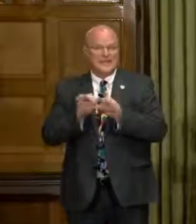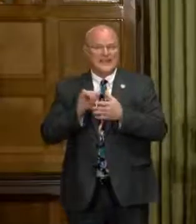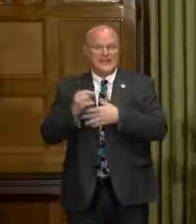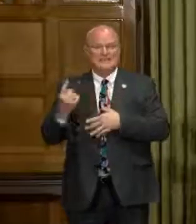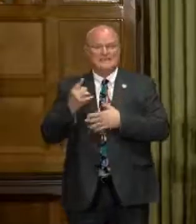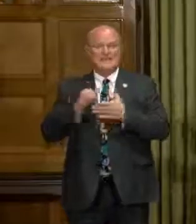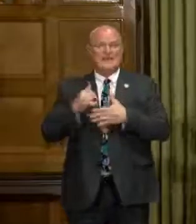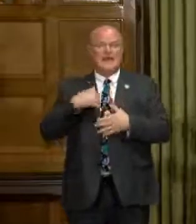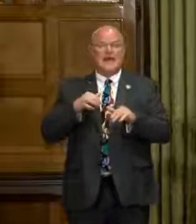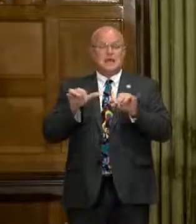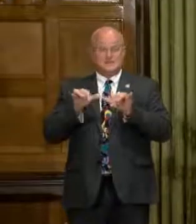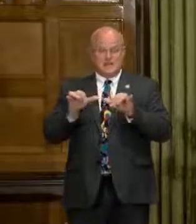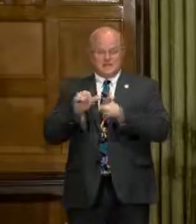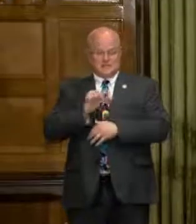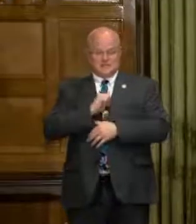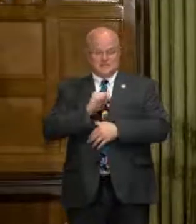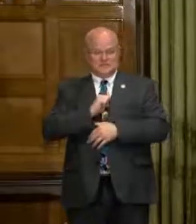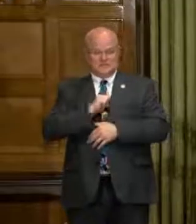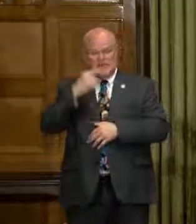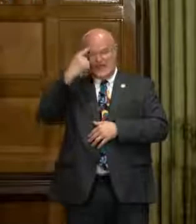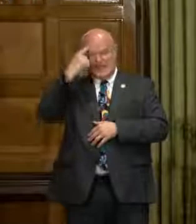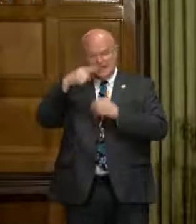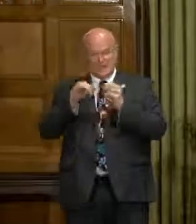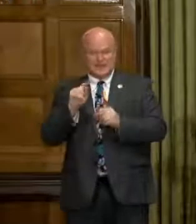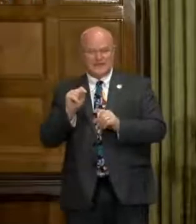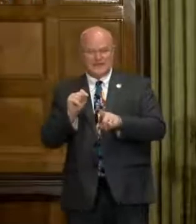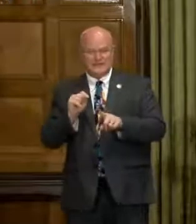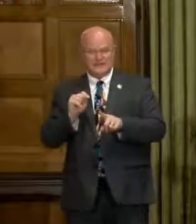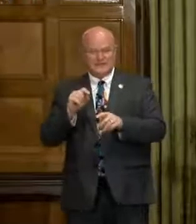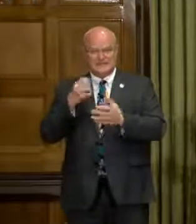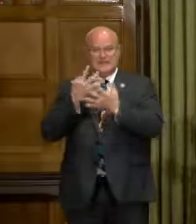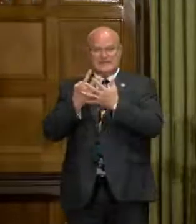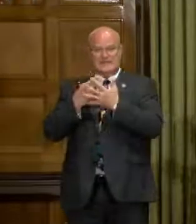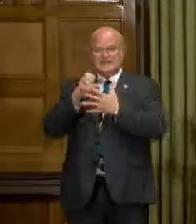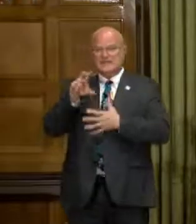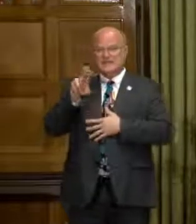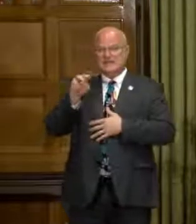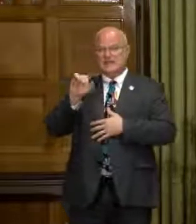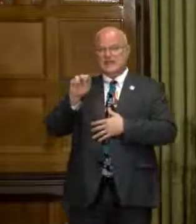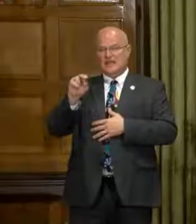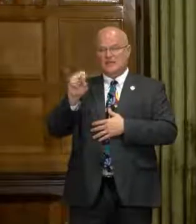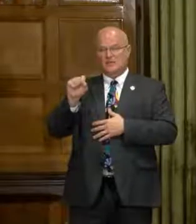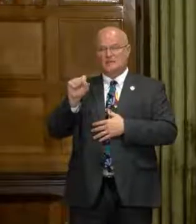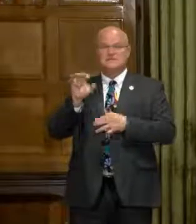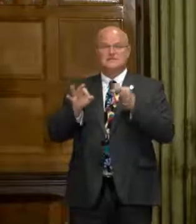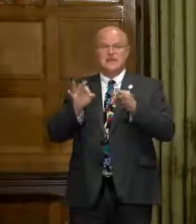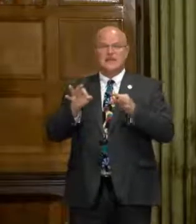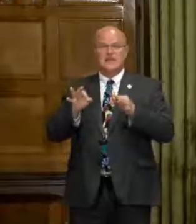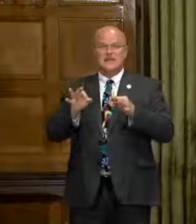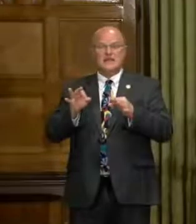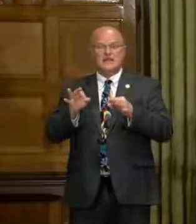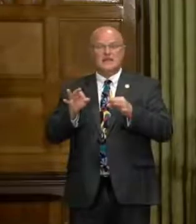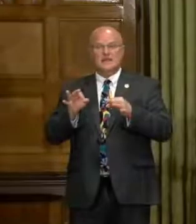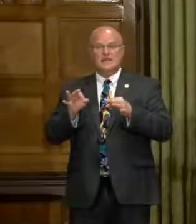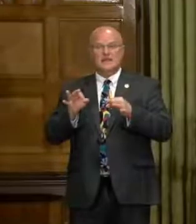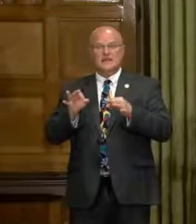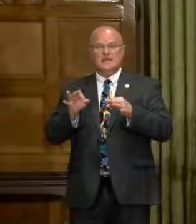that's something that I measure. Now, you think about it in Cummins, if you can't,